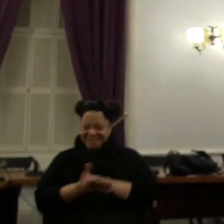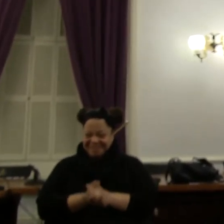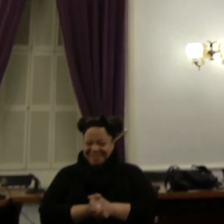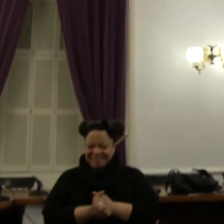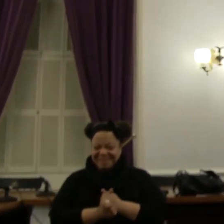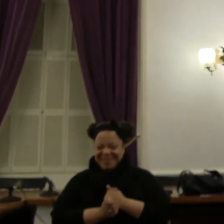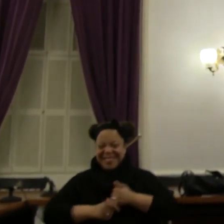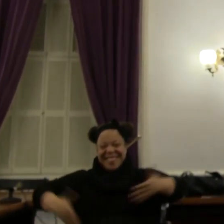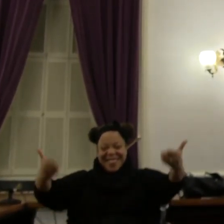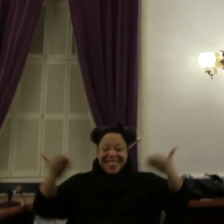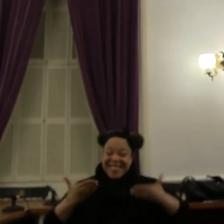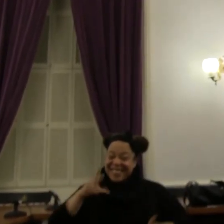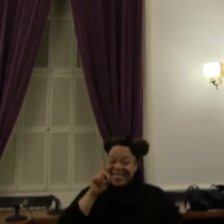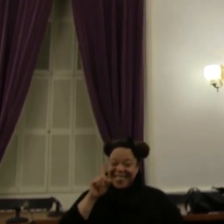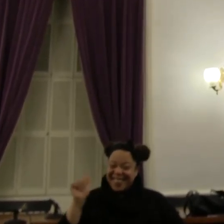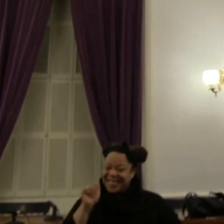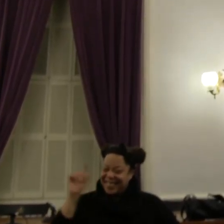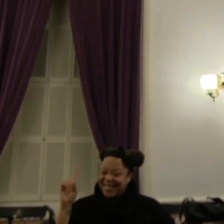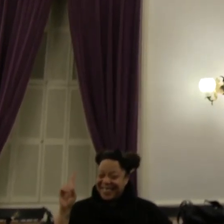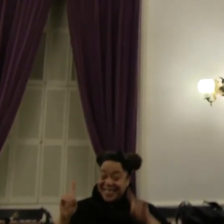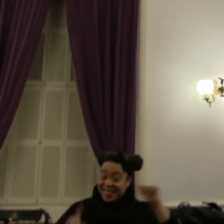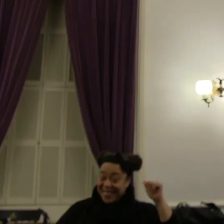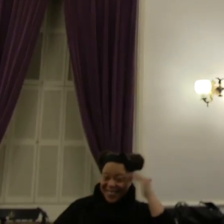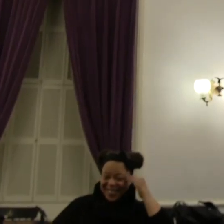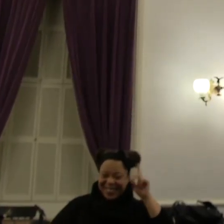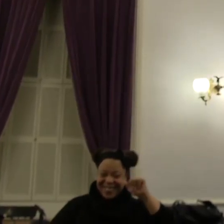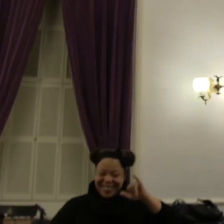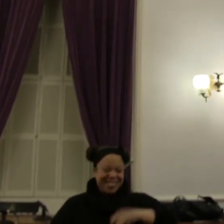door, that would be great.